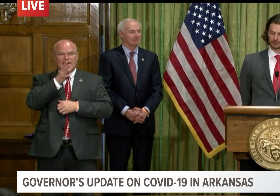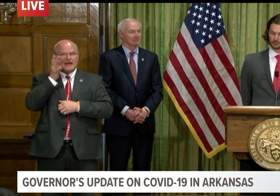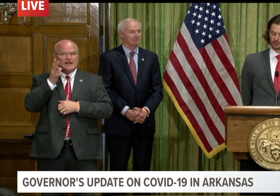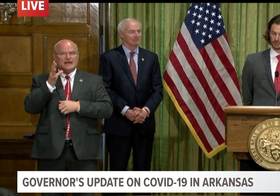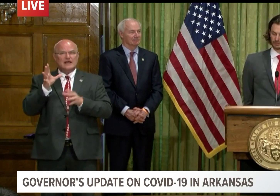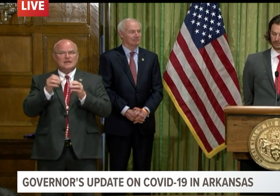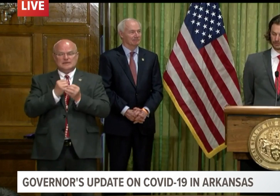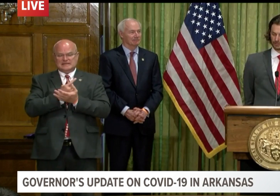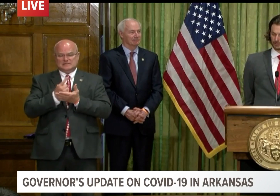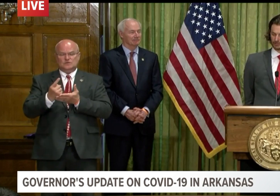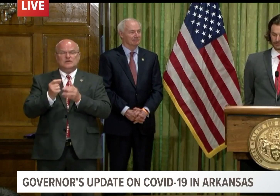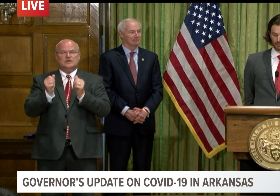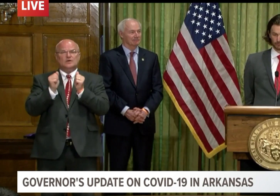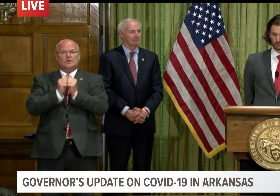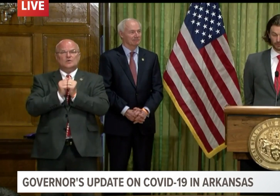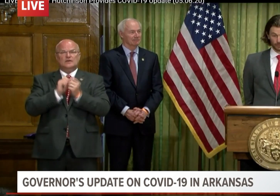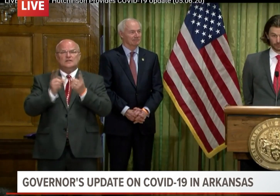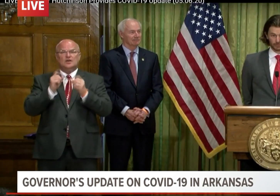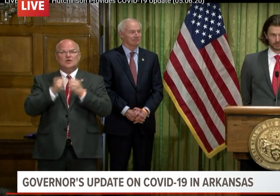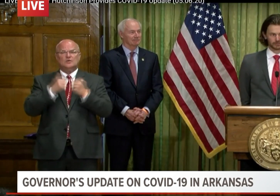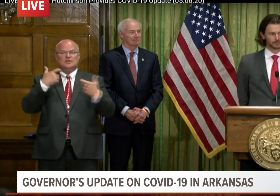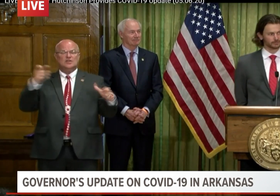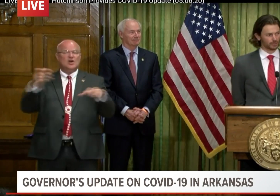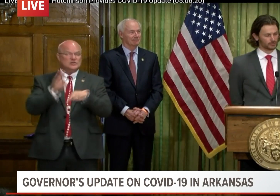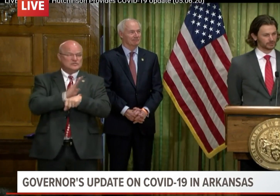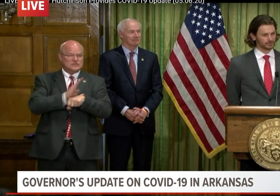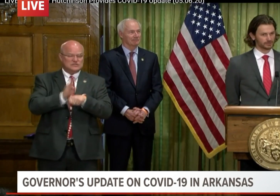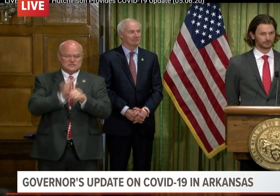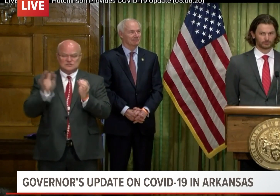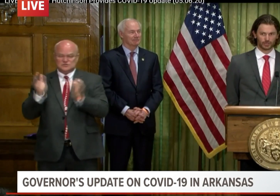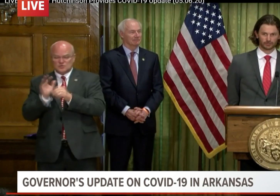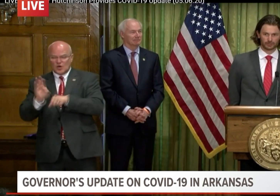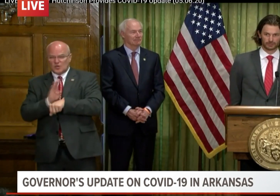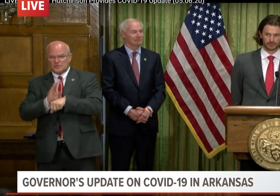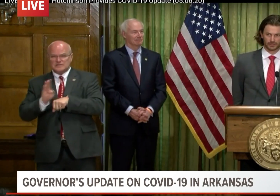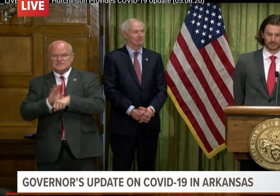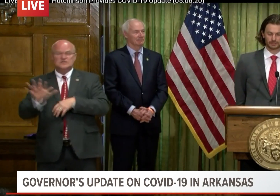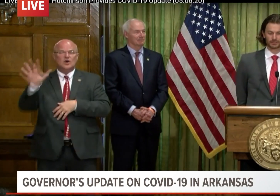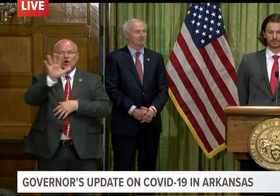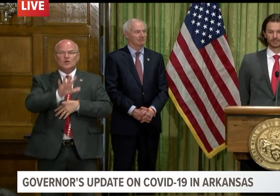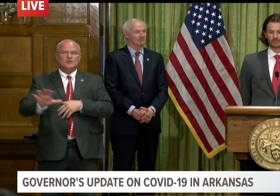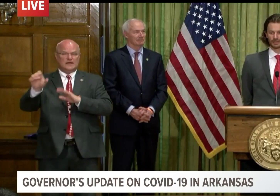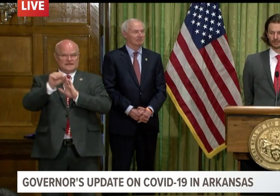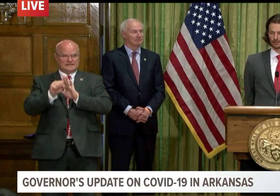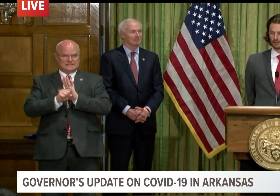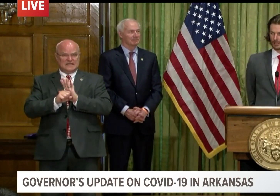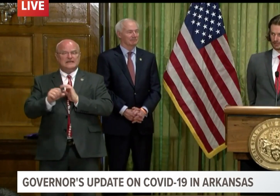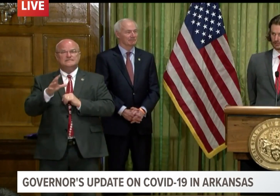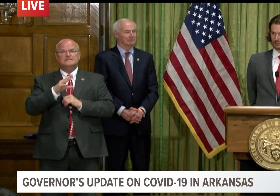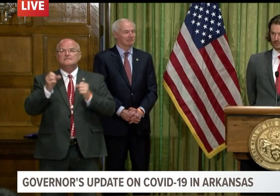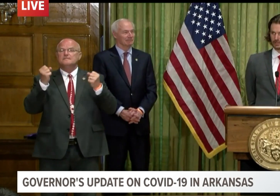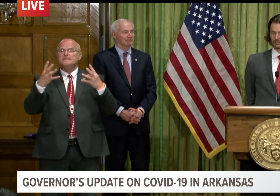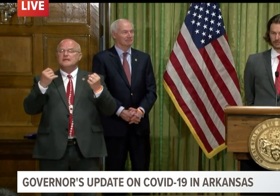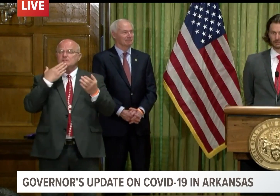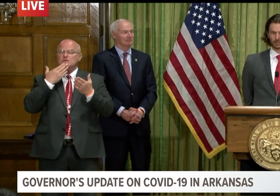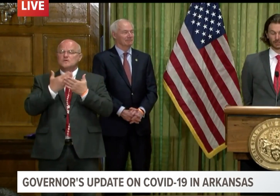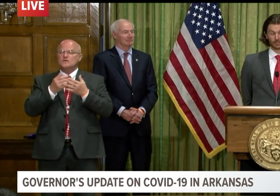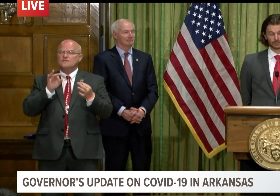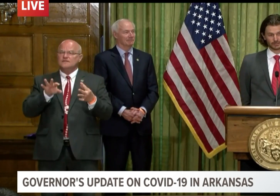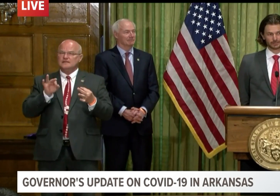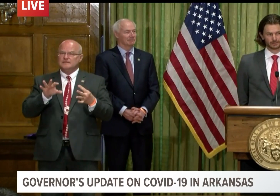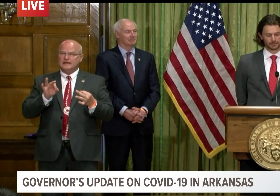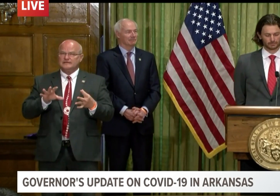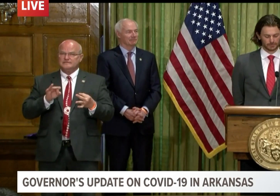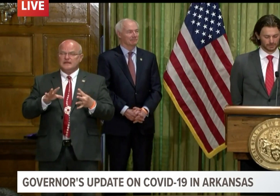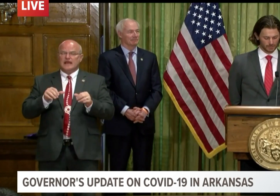this week, with talking with large businesses, small businesses from right across the state, and a lot of good insights and a